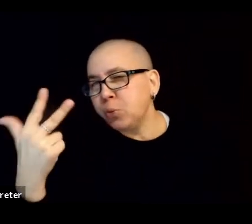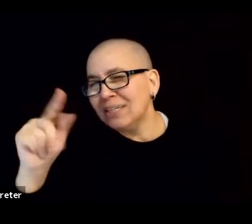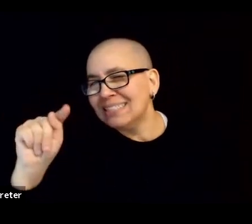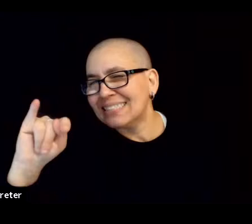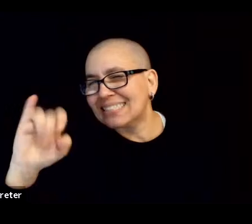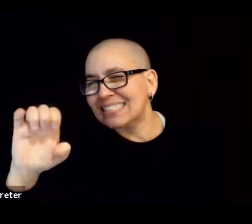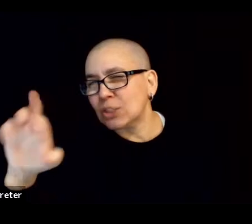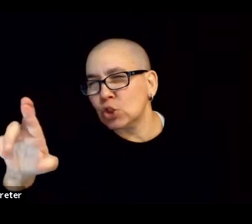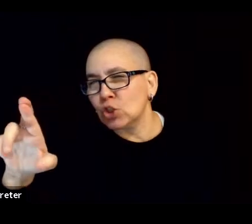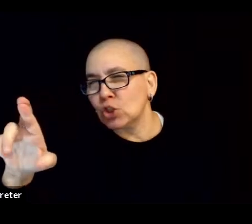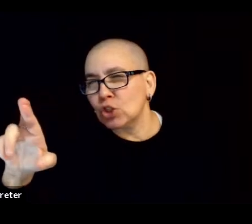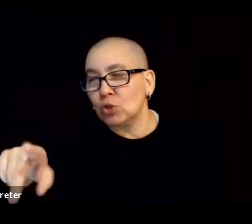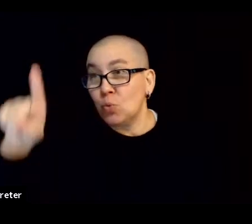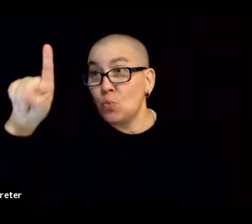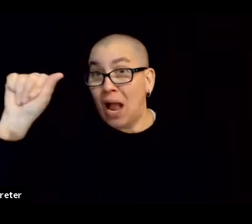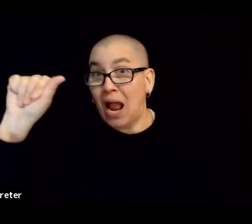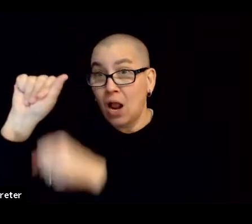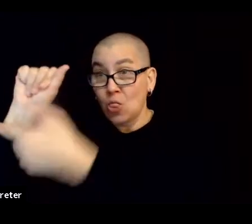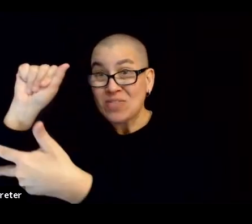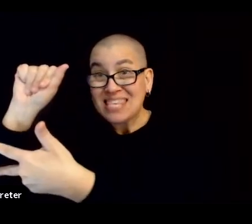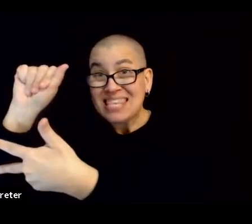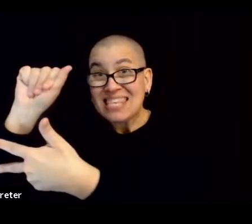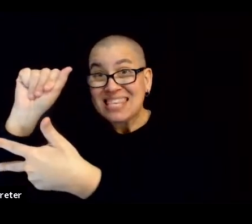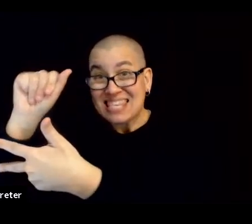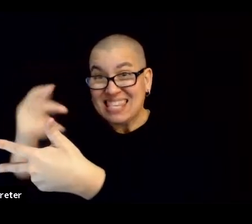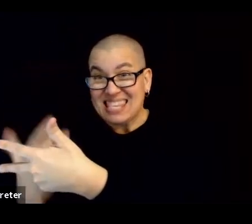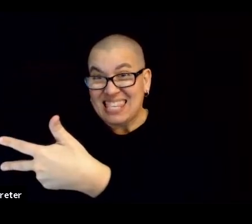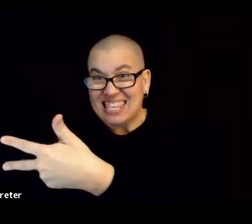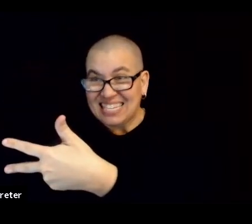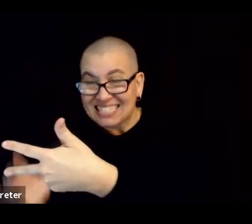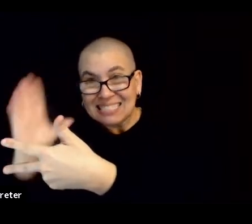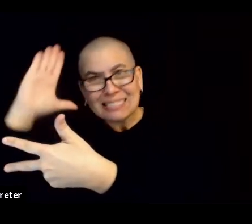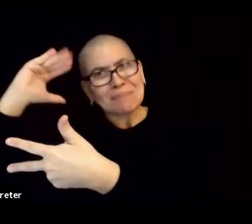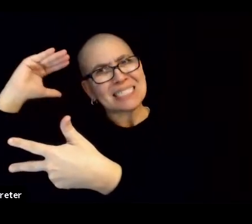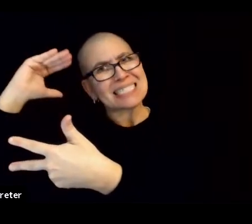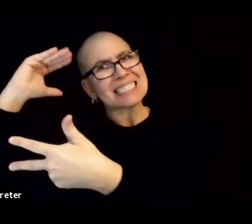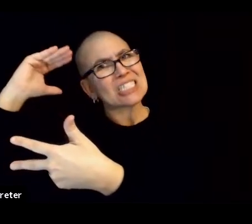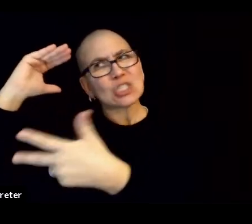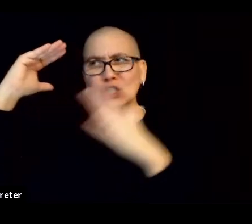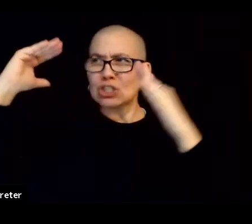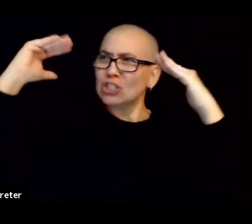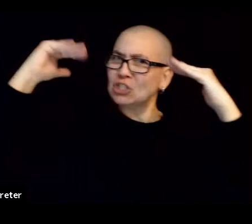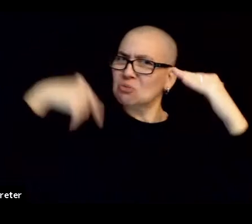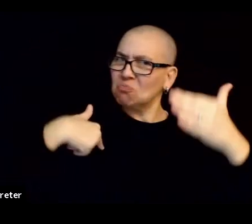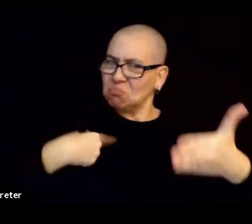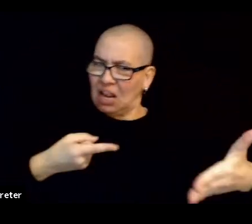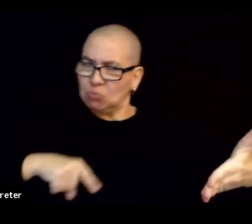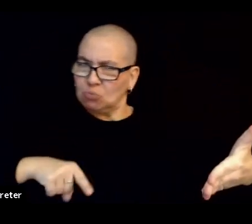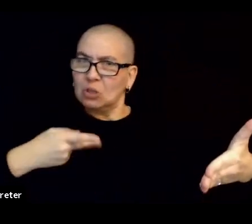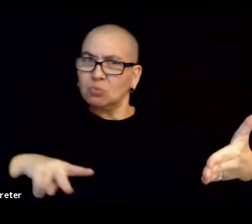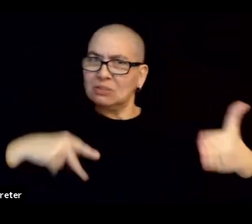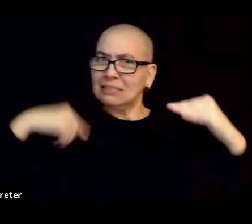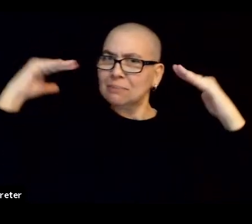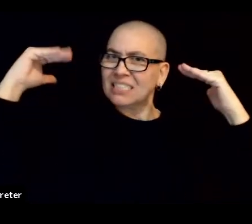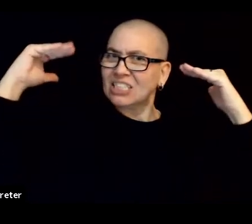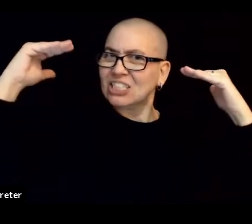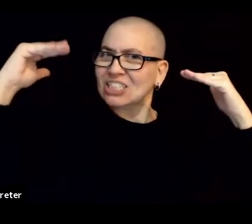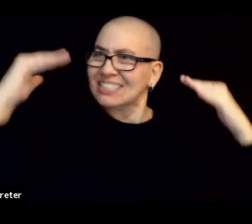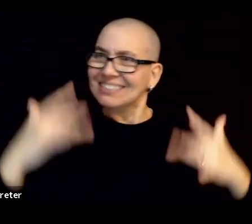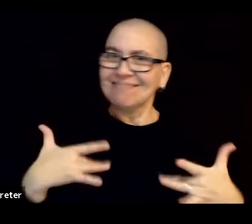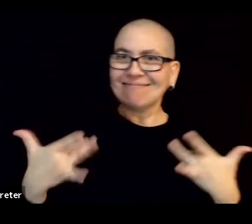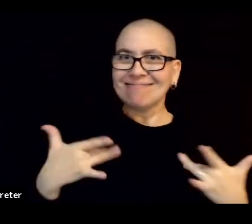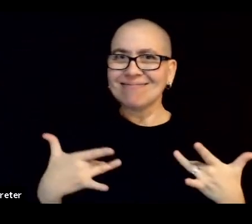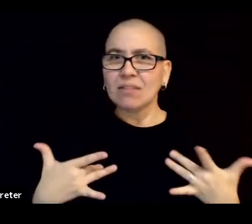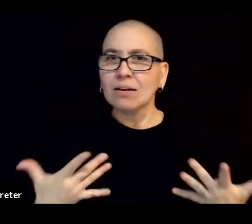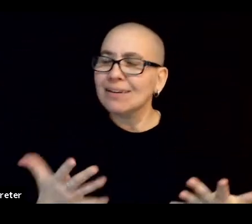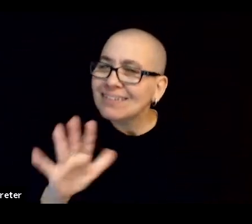now that many, many more people will receive vaccine. And as you've heard everyone say, we're only getting 60,000 doses. And that puts us in